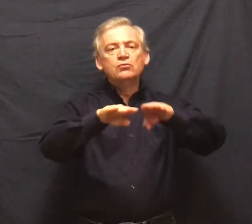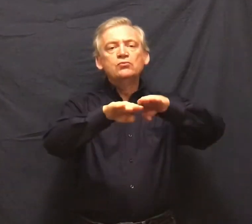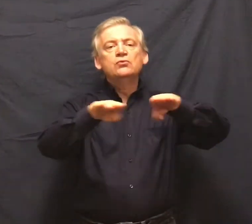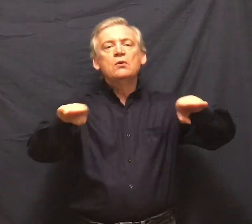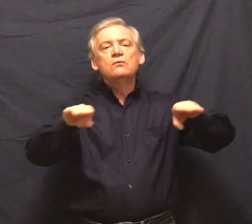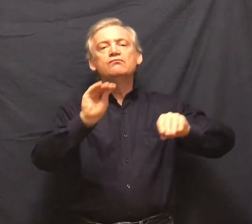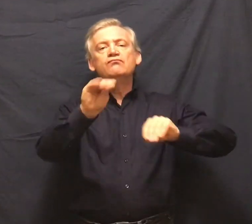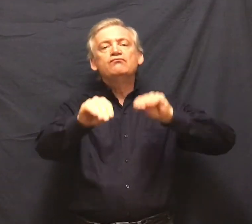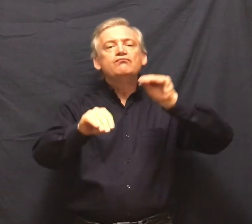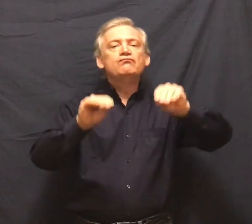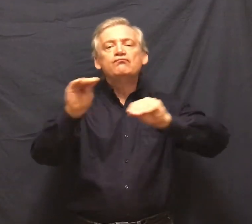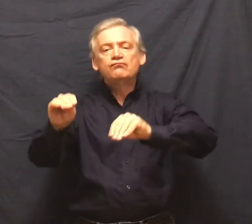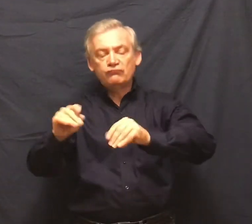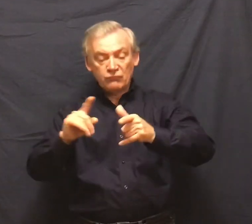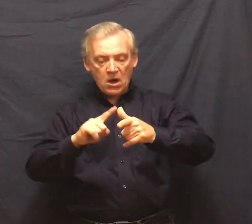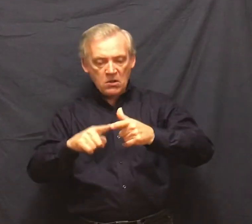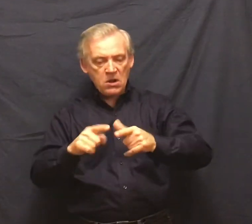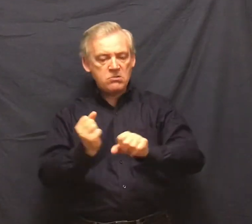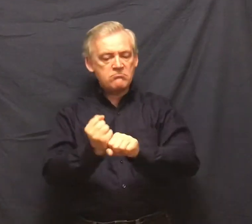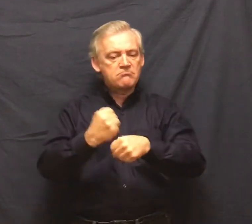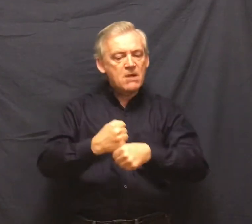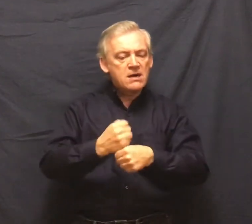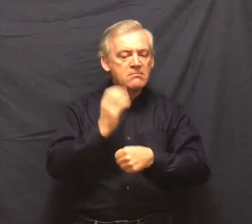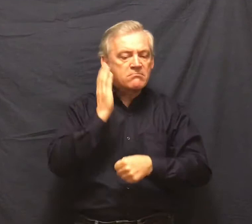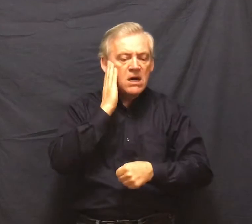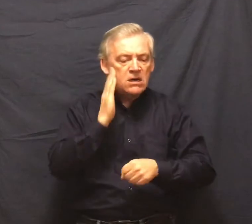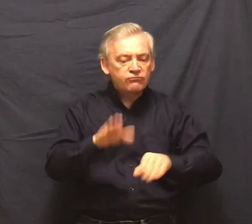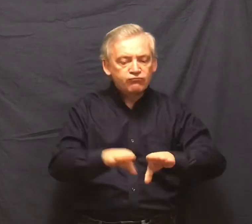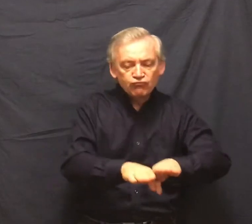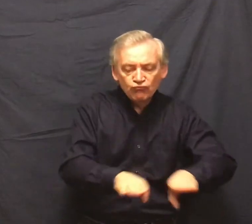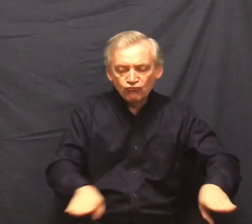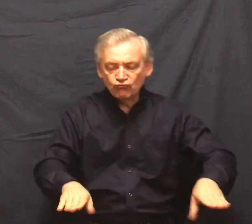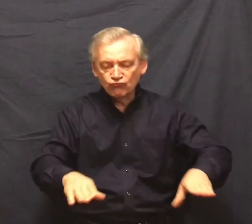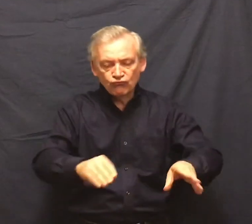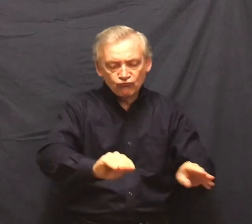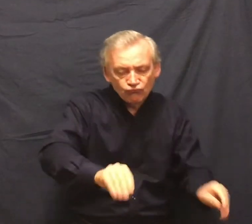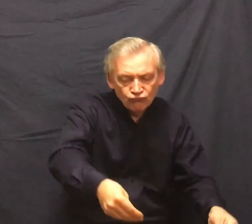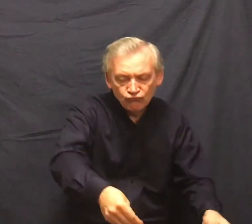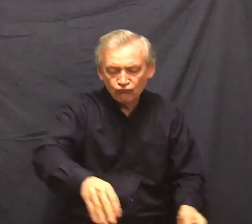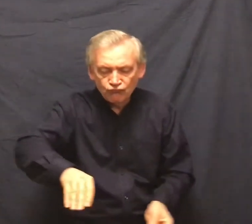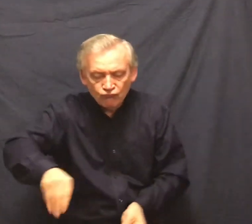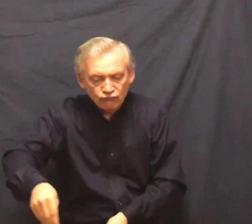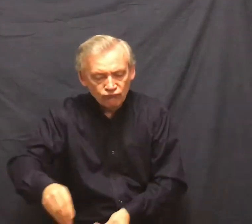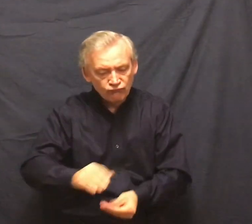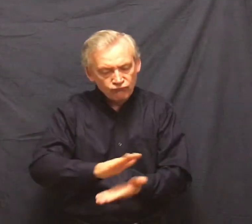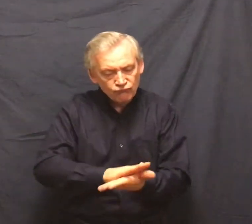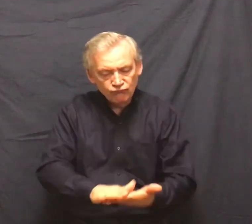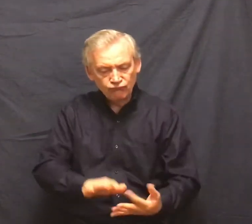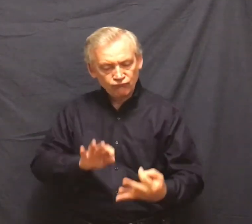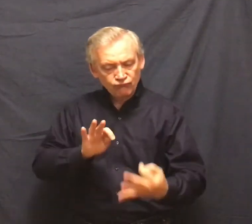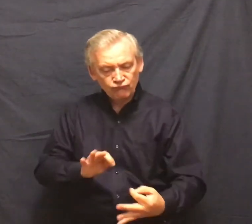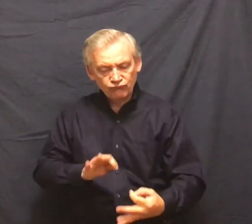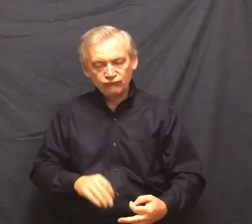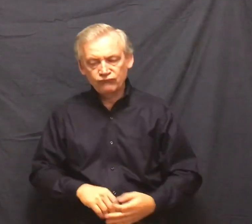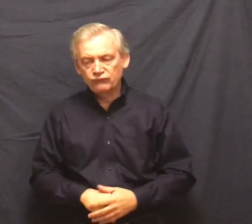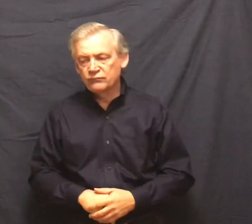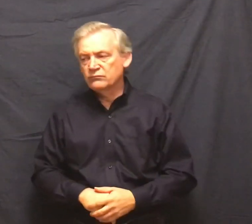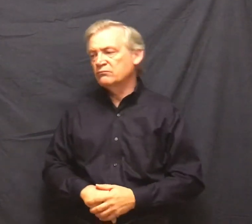Then he made his bed up neatly with blankets. The old man said, "I guess the boss'll be out here in a minute. He